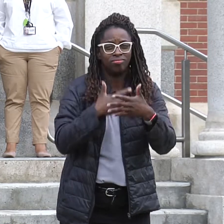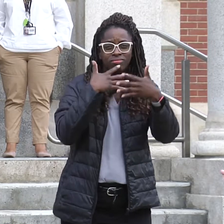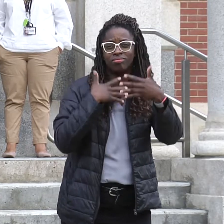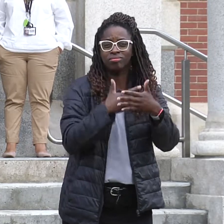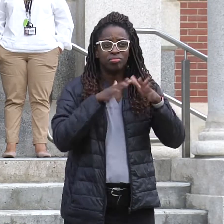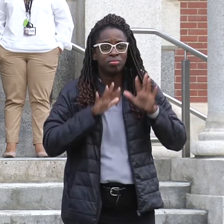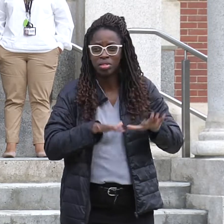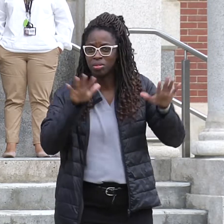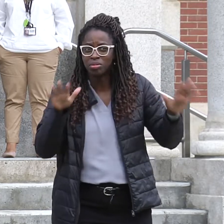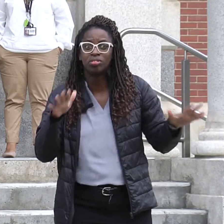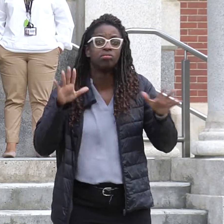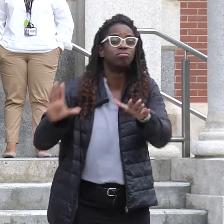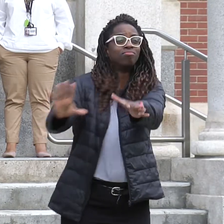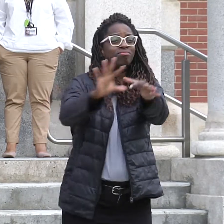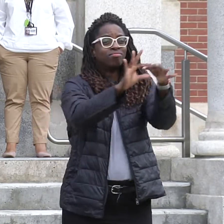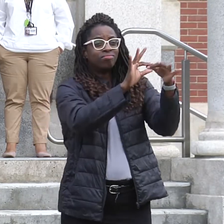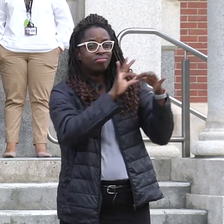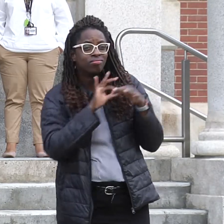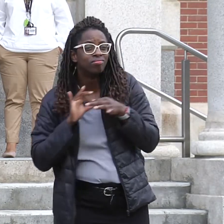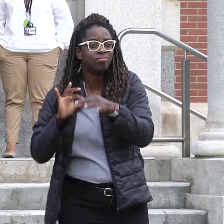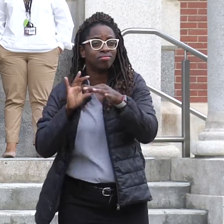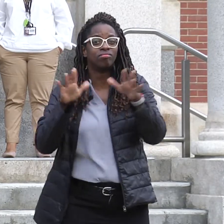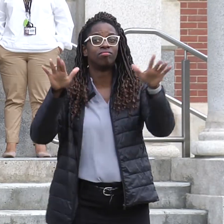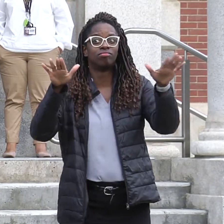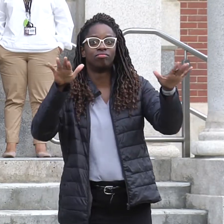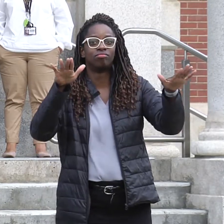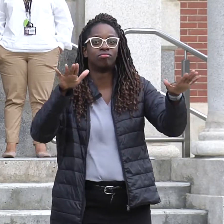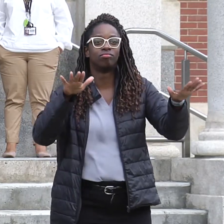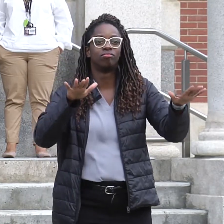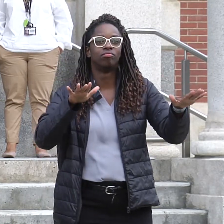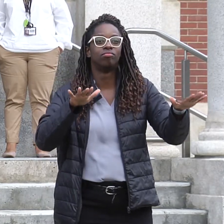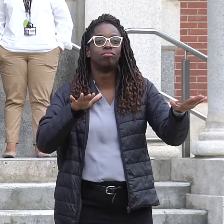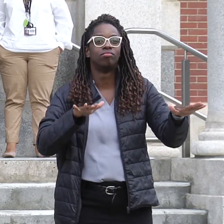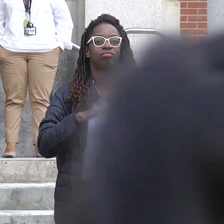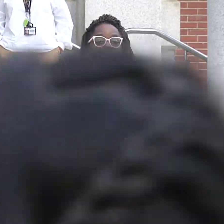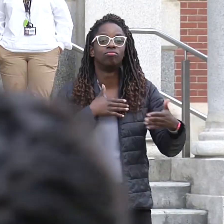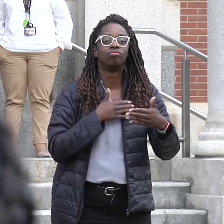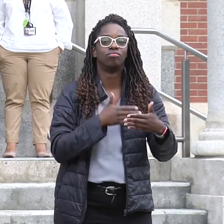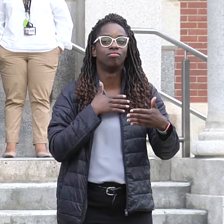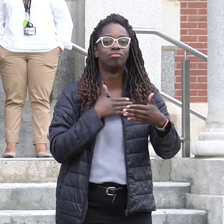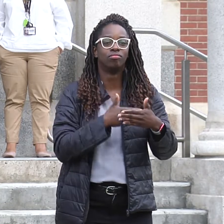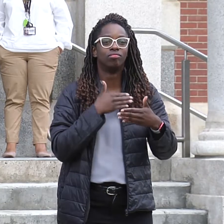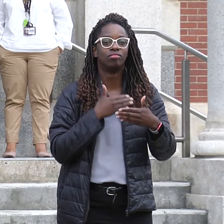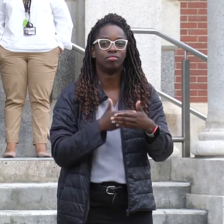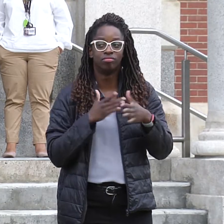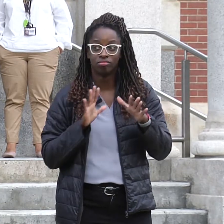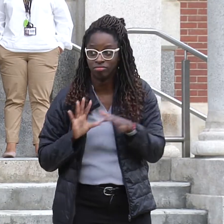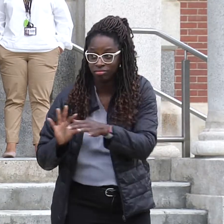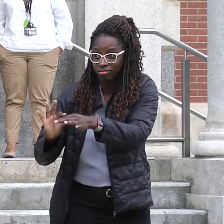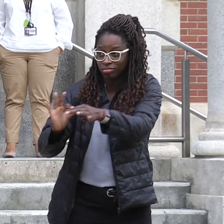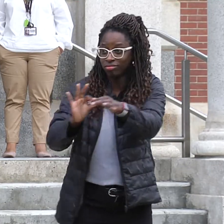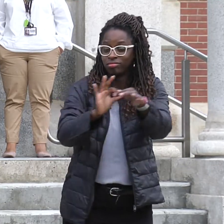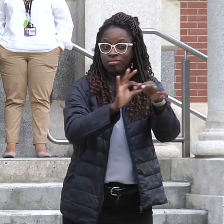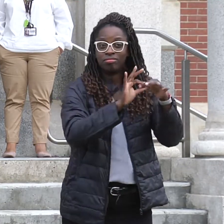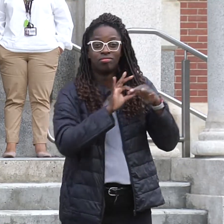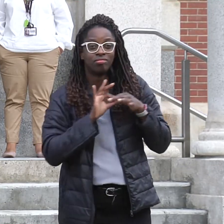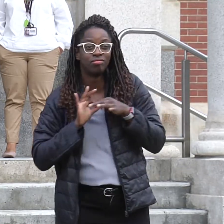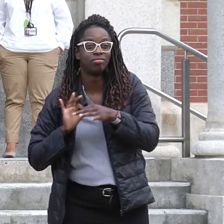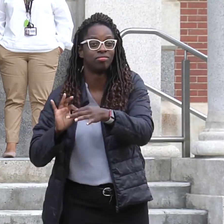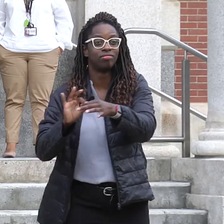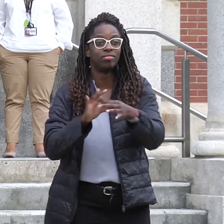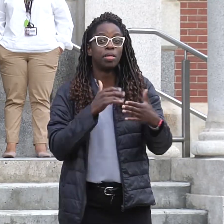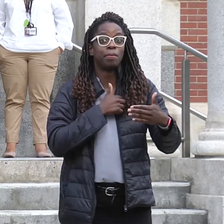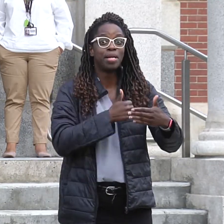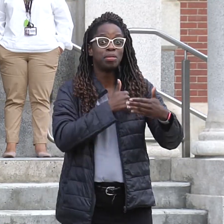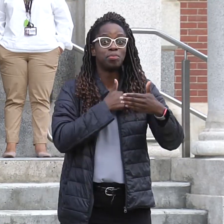beats on, and it beats, bring it down, and it beats on, and it beats, and it beats on, and it beats, bring it down,